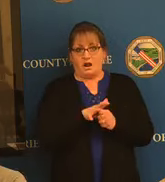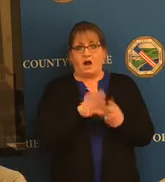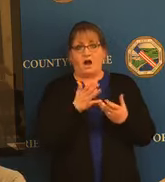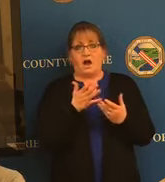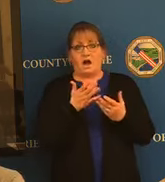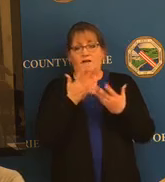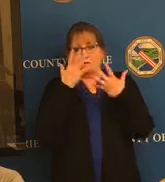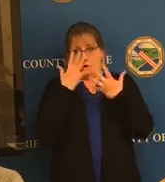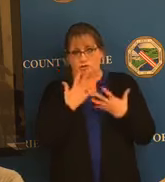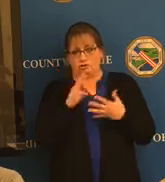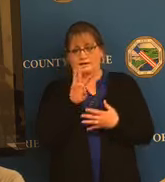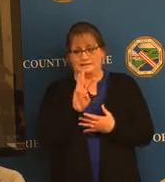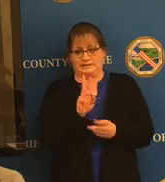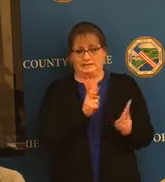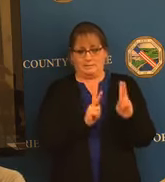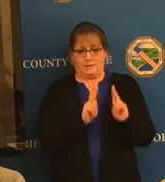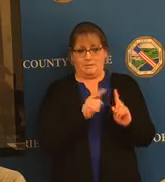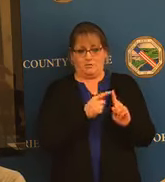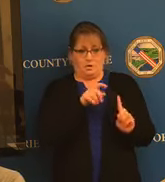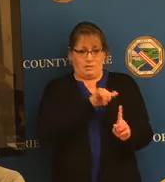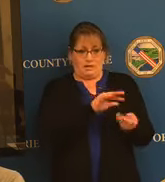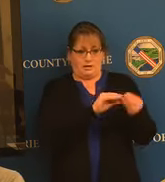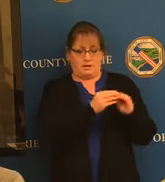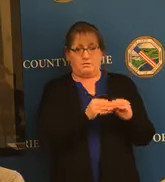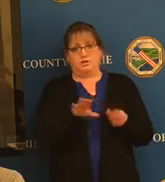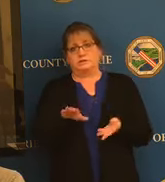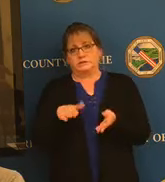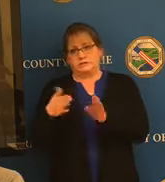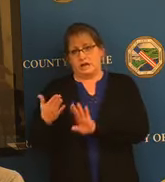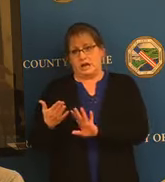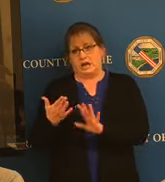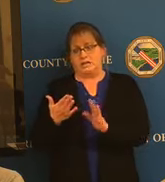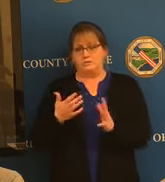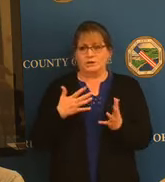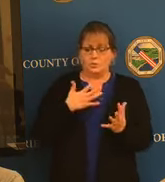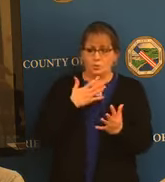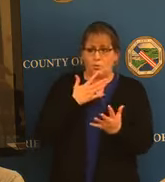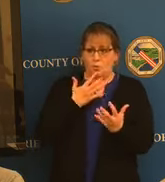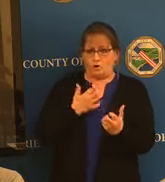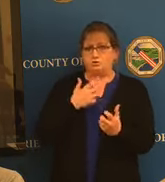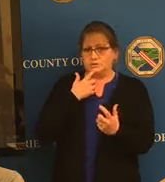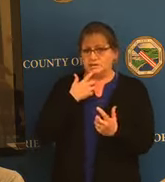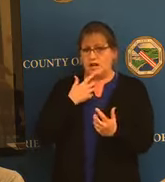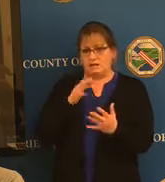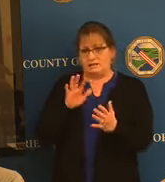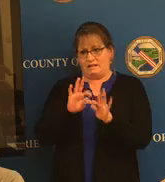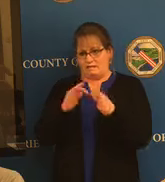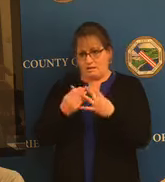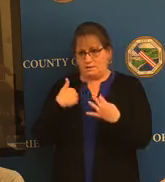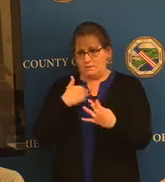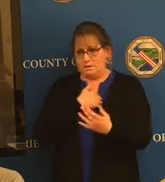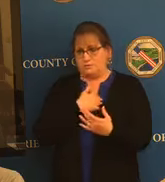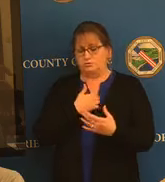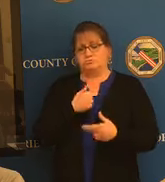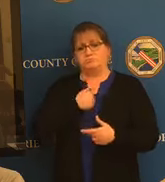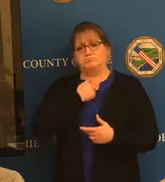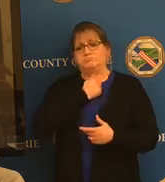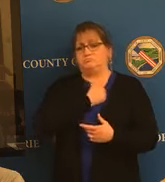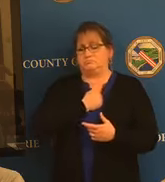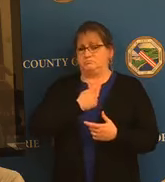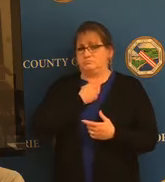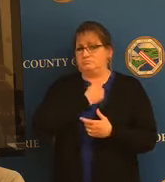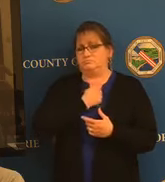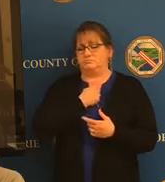unfortunately, 6 people have died, and we just want to reach out to those family members and express our condolences.